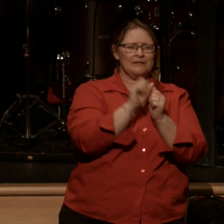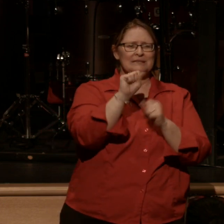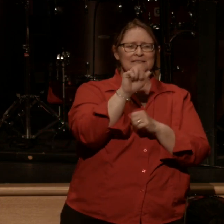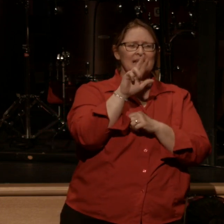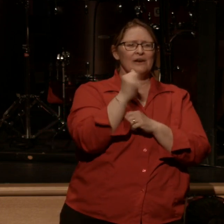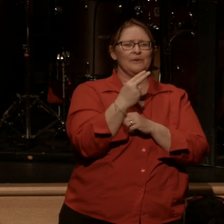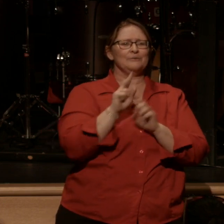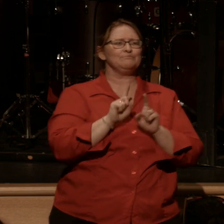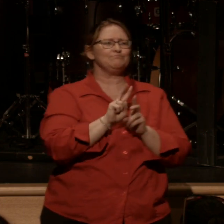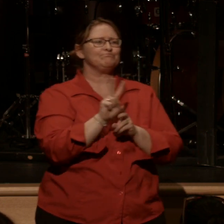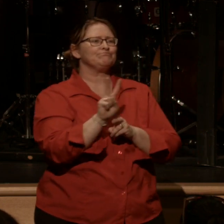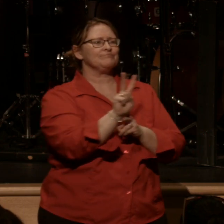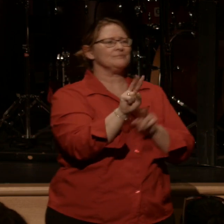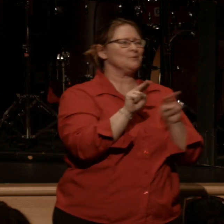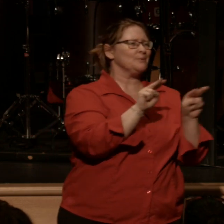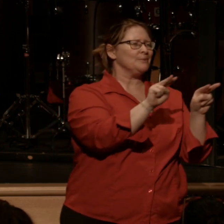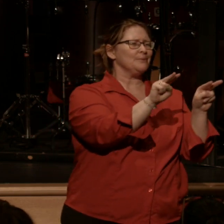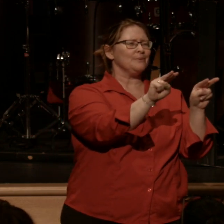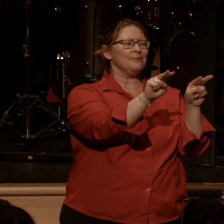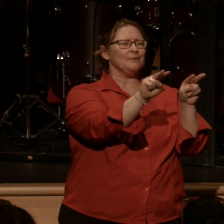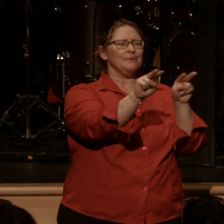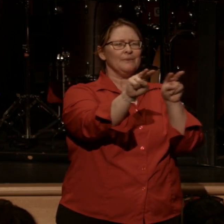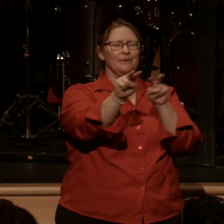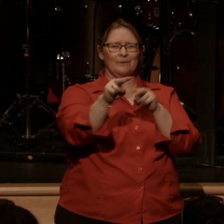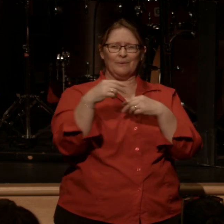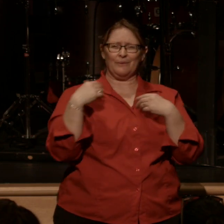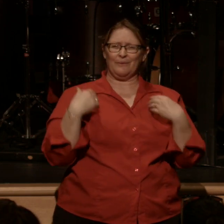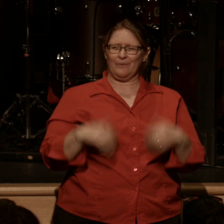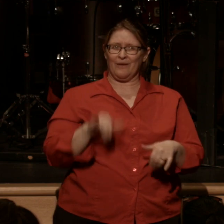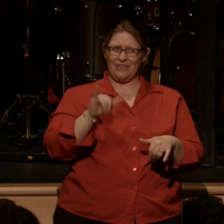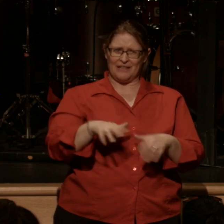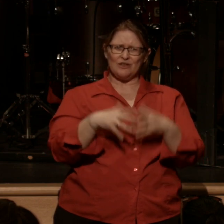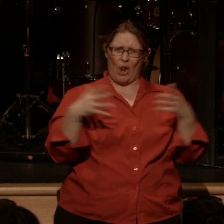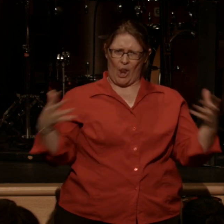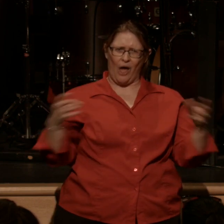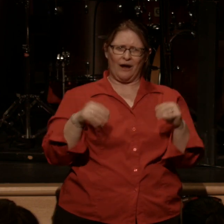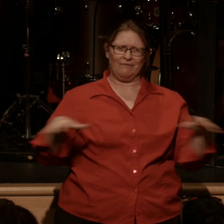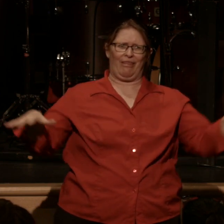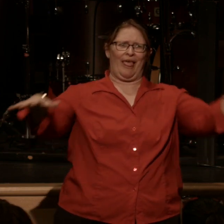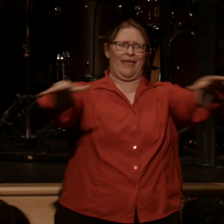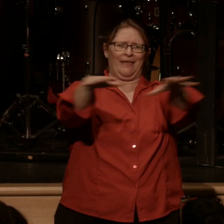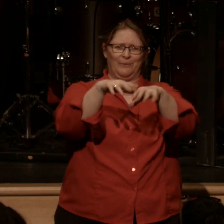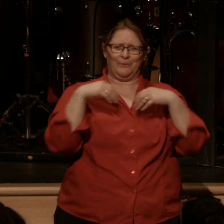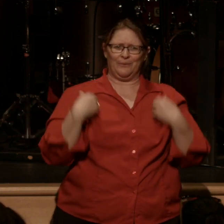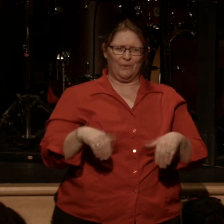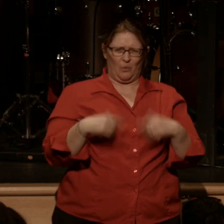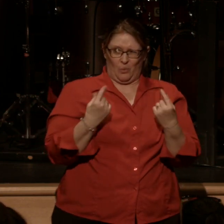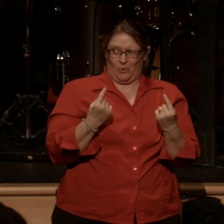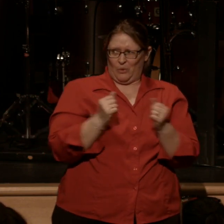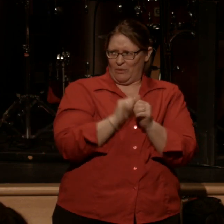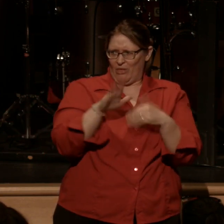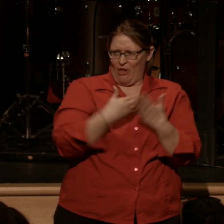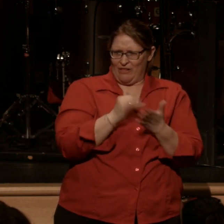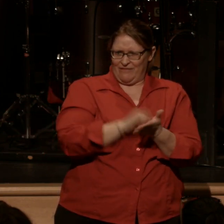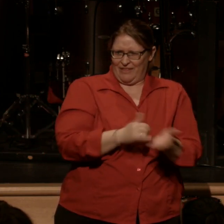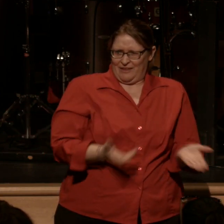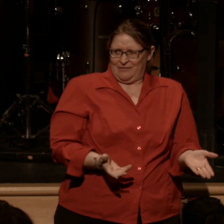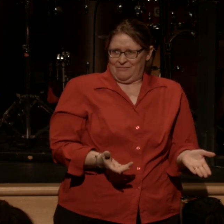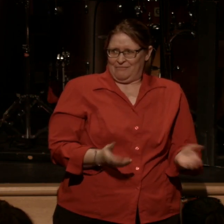over the horizon and he wonders, wow, this is a lot of land. What are we going to do with all